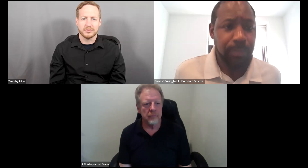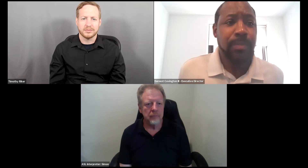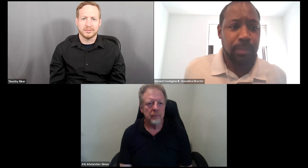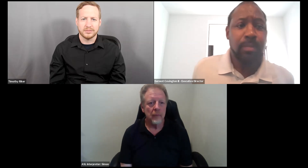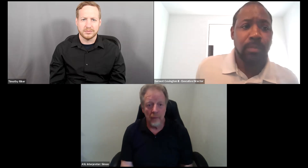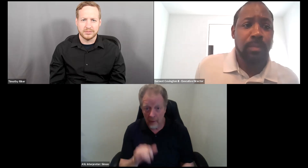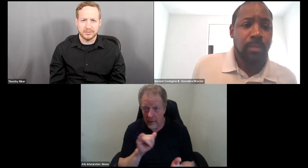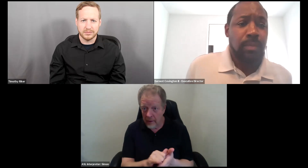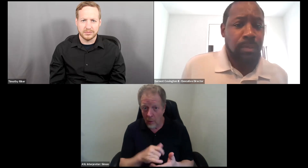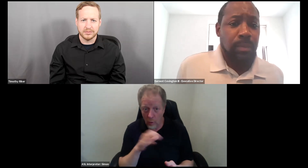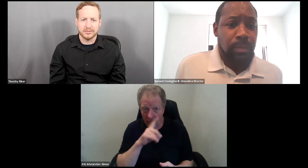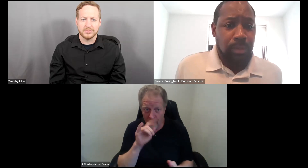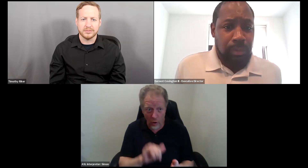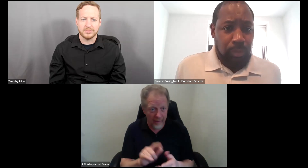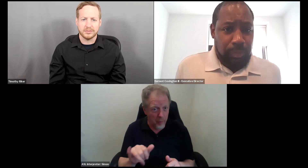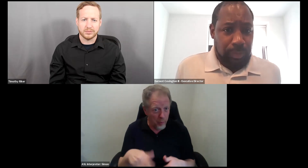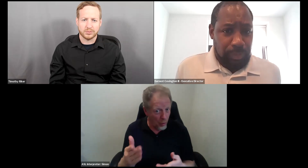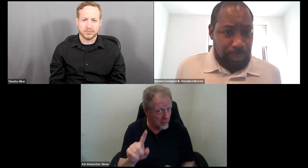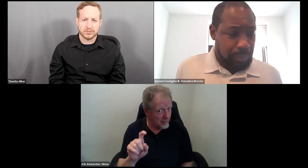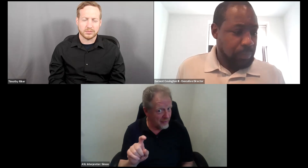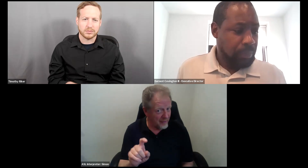Is that what we're looking for?